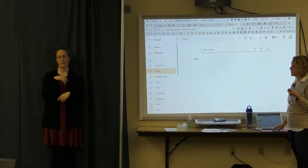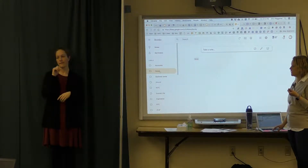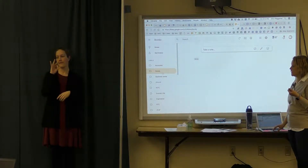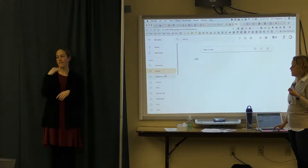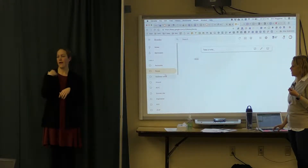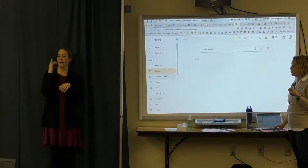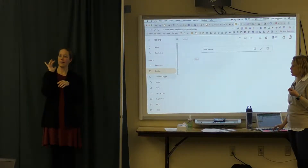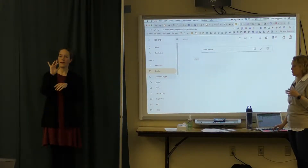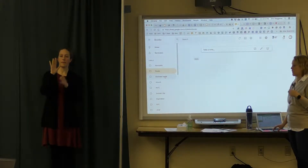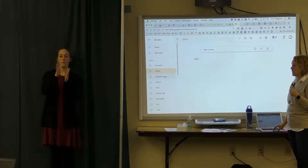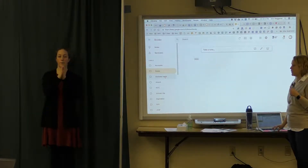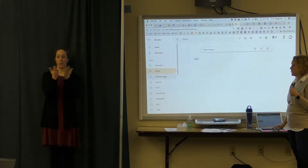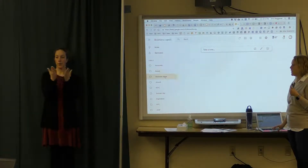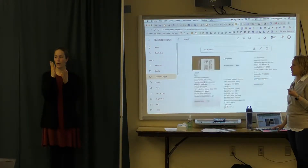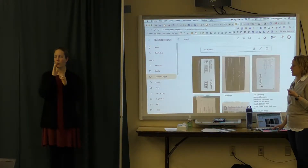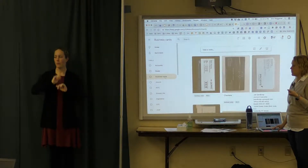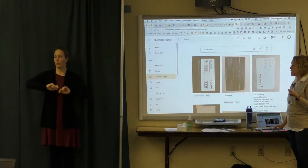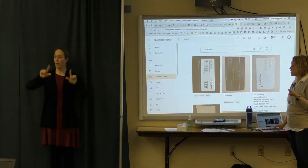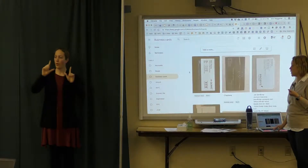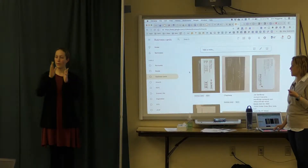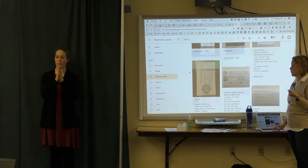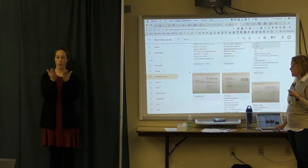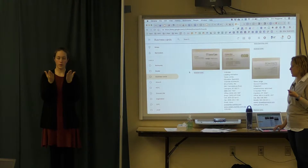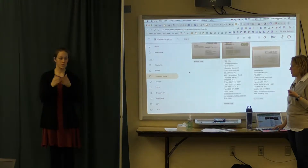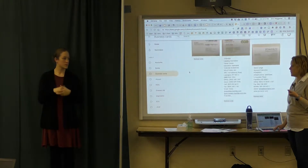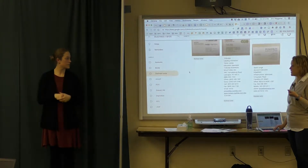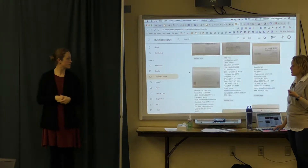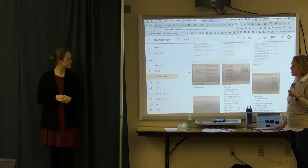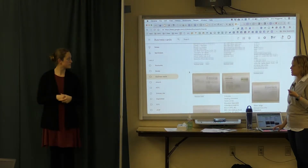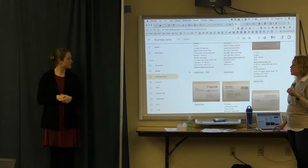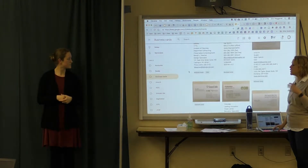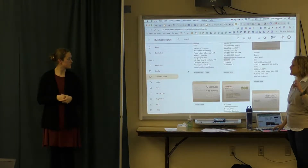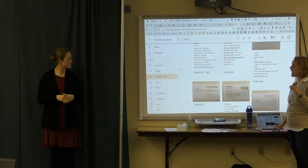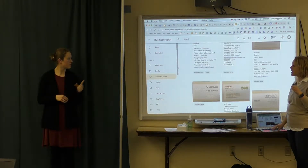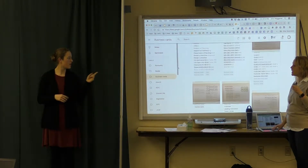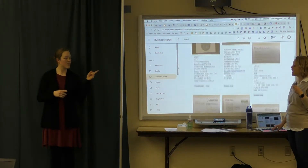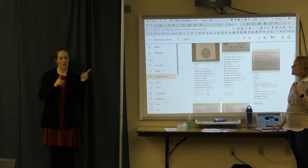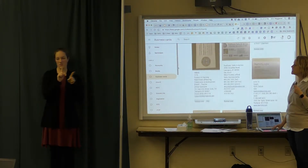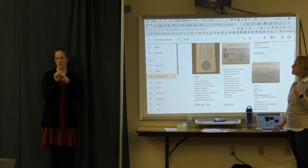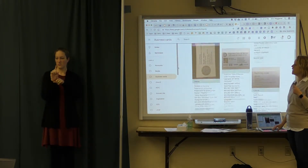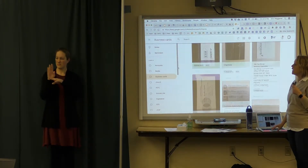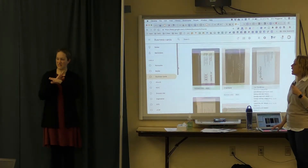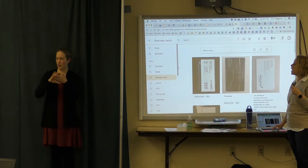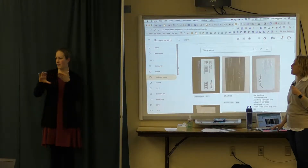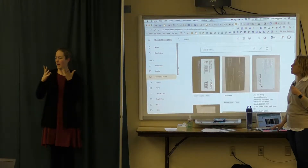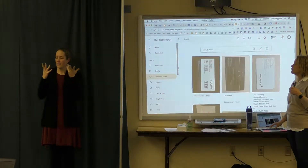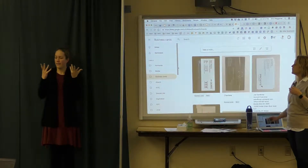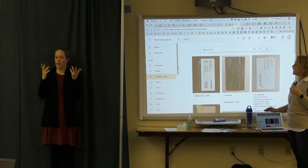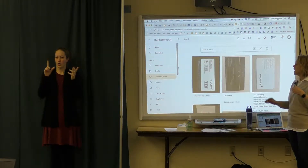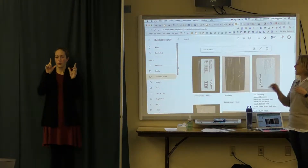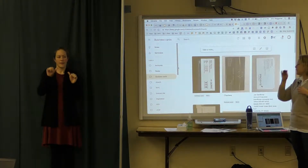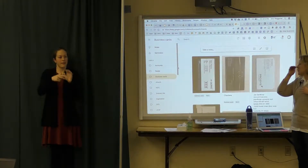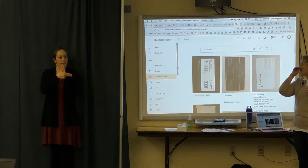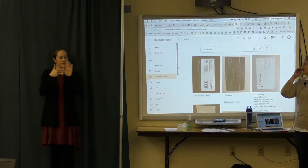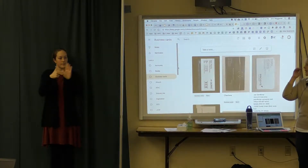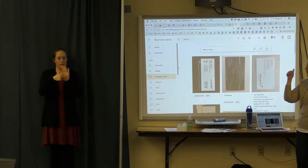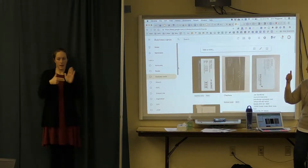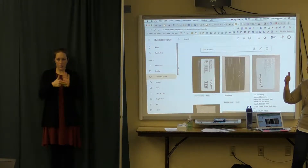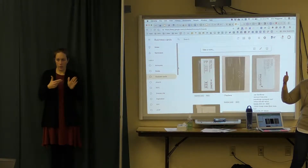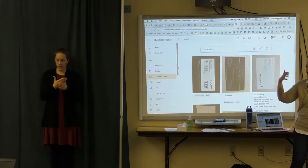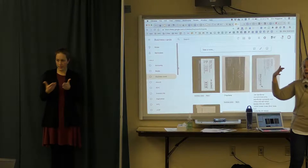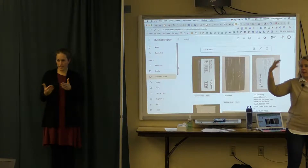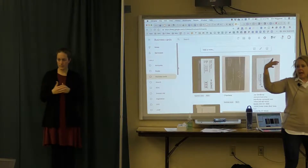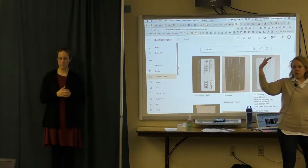books, my business cards, it pulls up all my business cards. So you can tag things. If you have